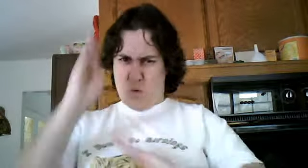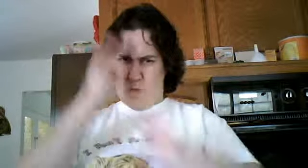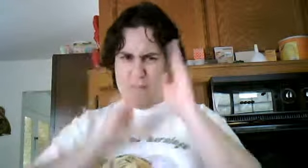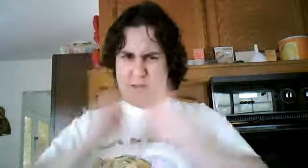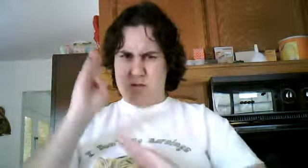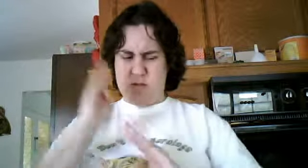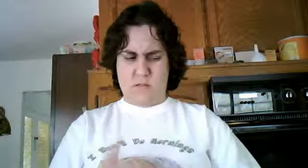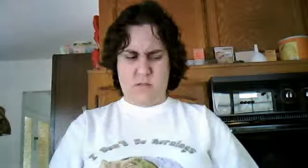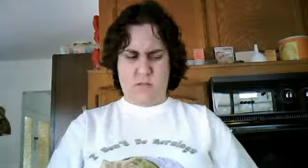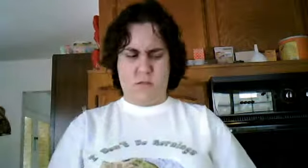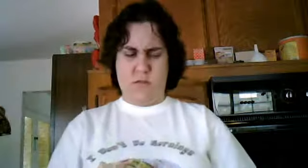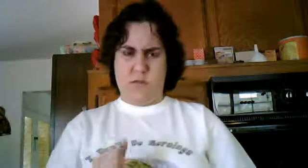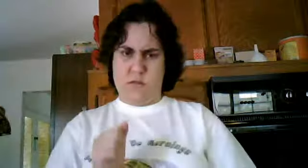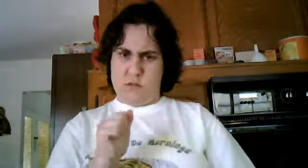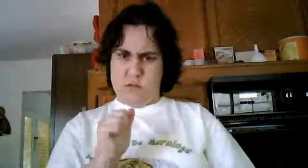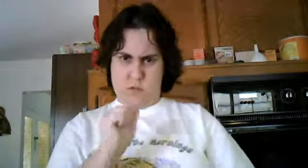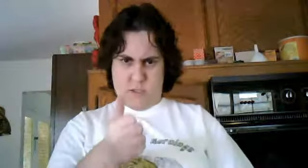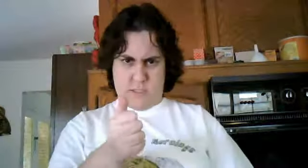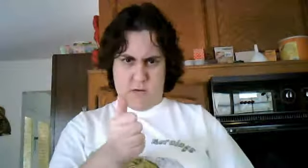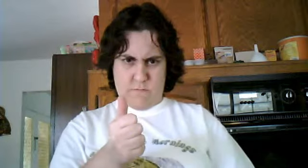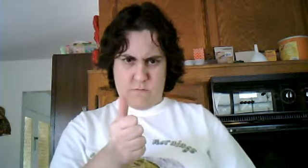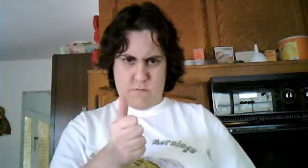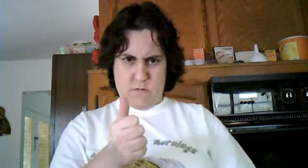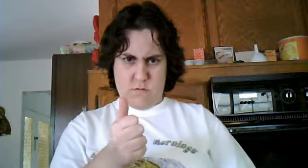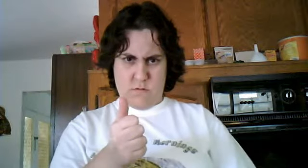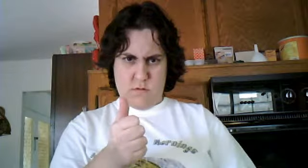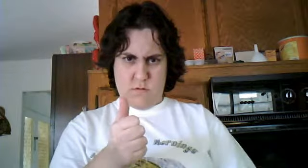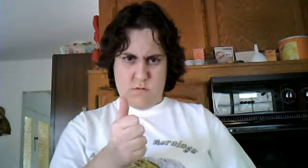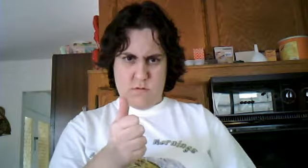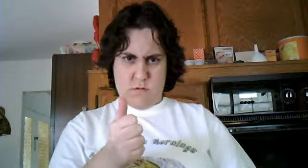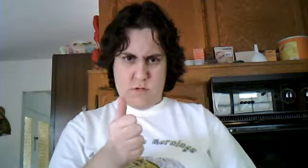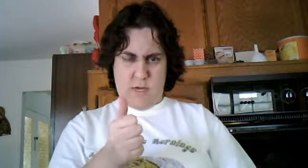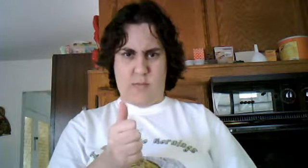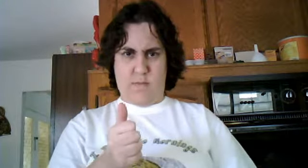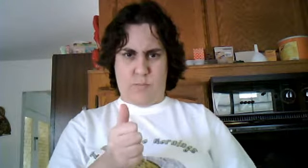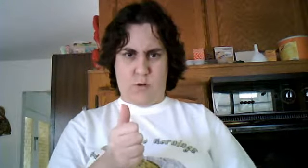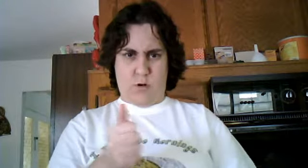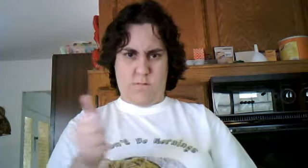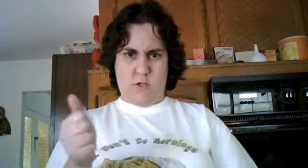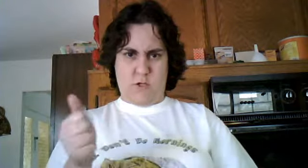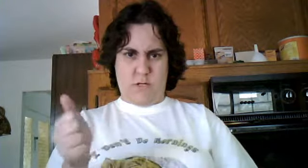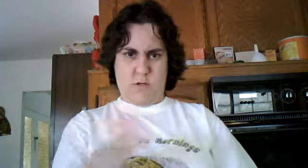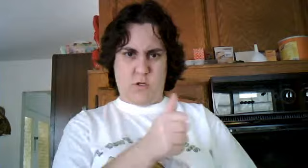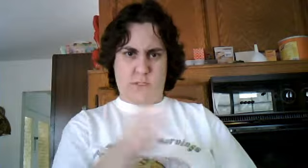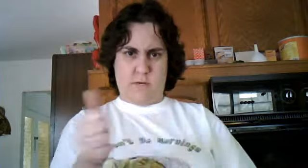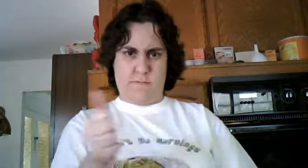Worry. Yourself. And the plural version, yourself.